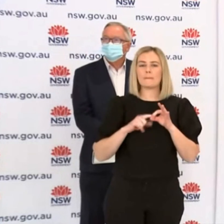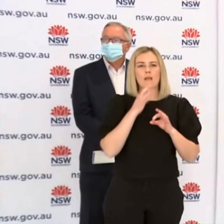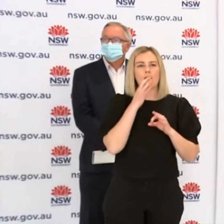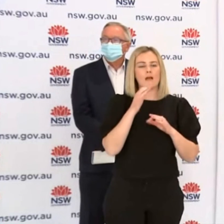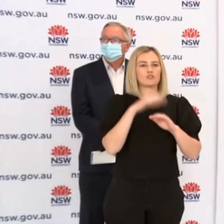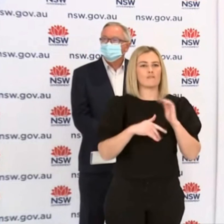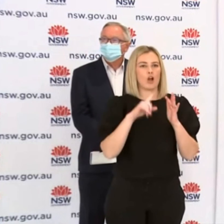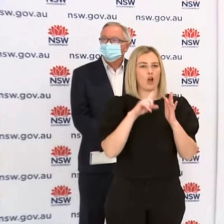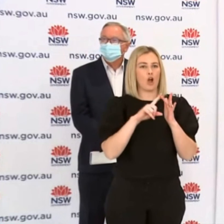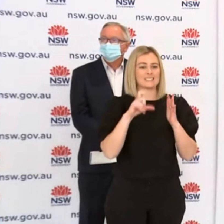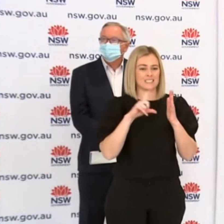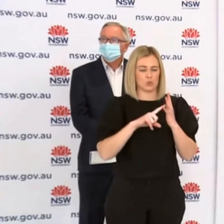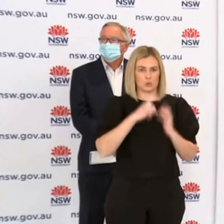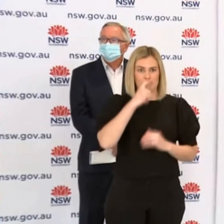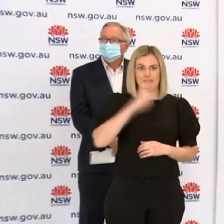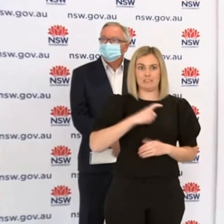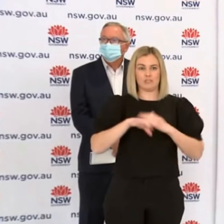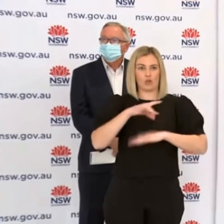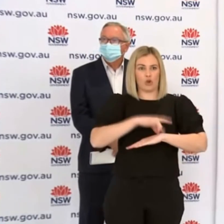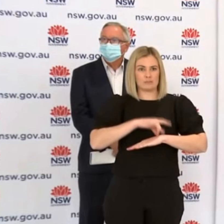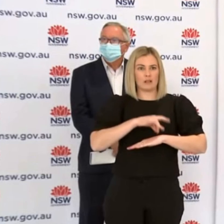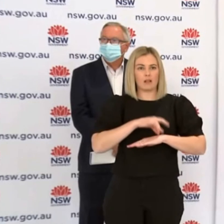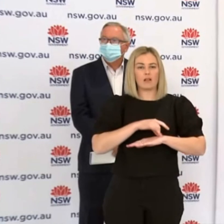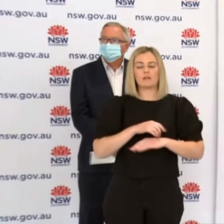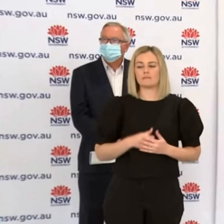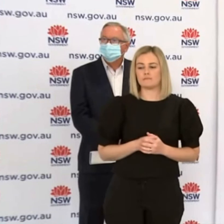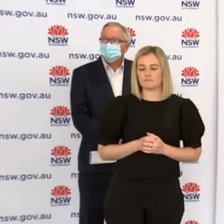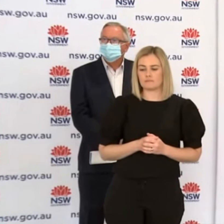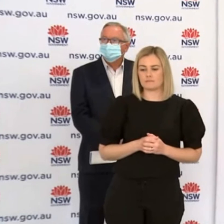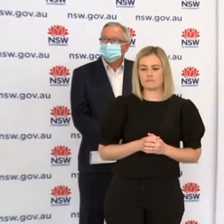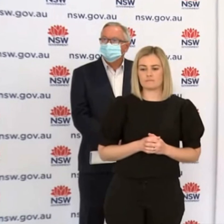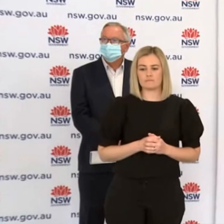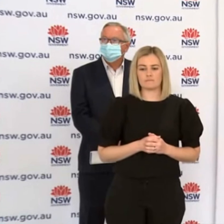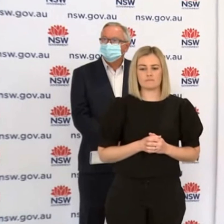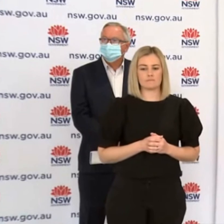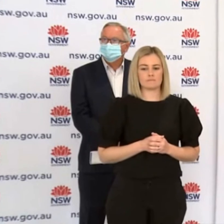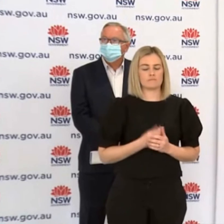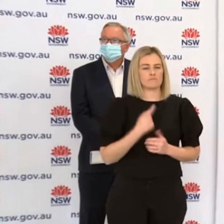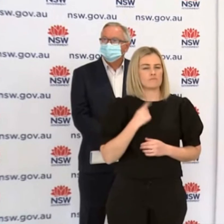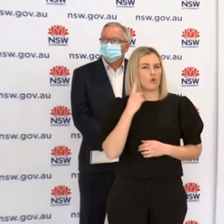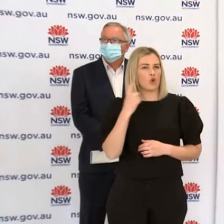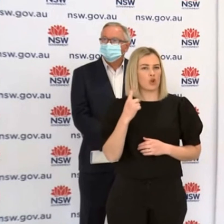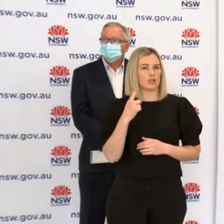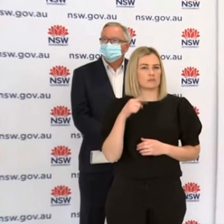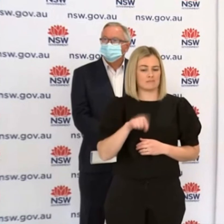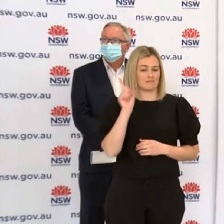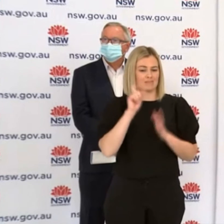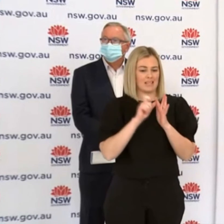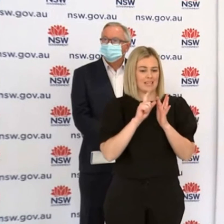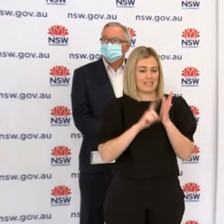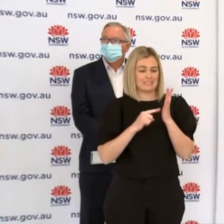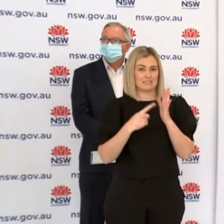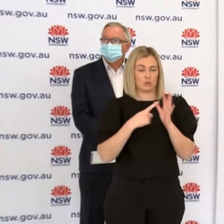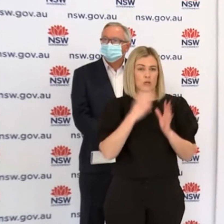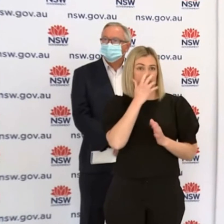patients and the Delta variant. I understand that Delta patients spend a lot longer in ICU than other strains of the virus. Is that